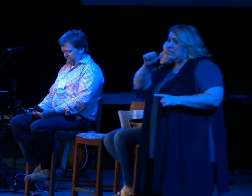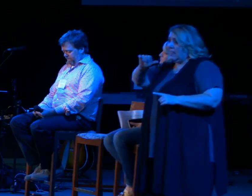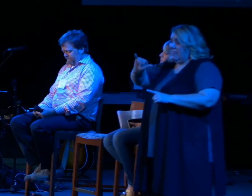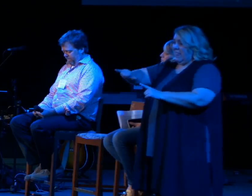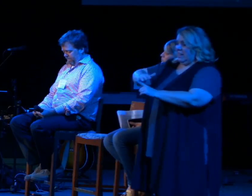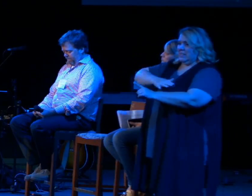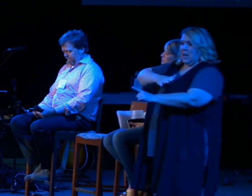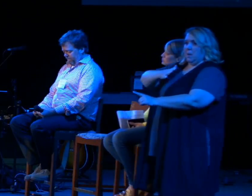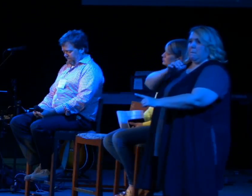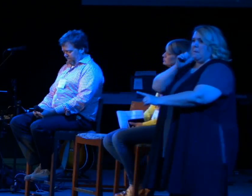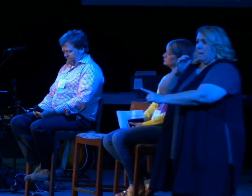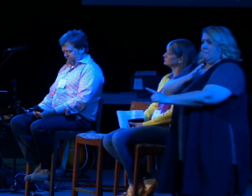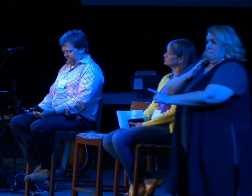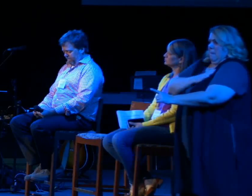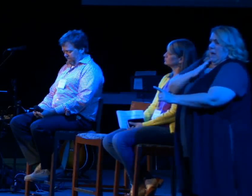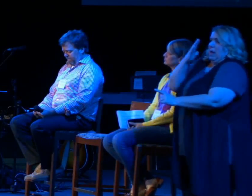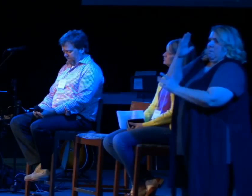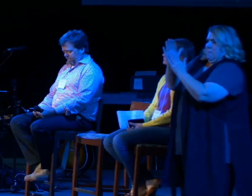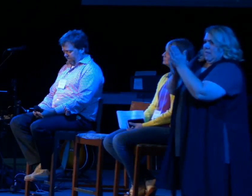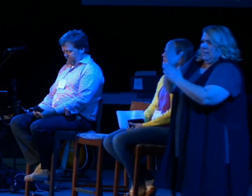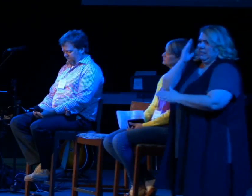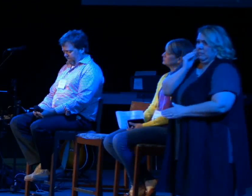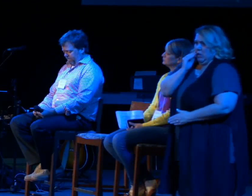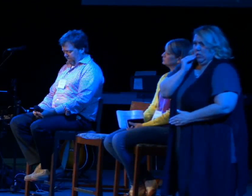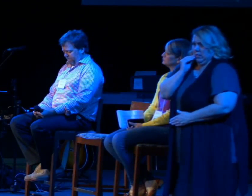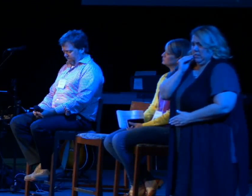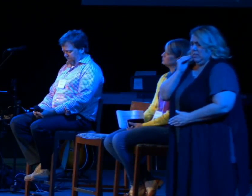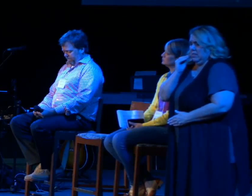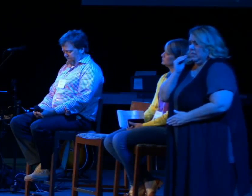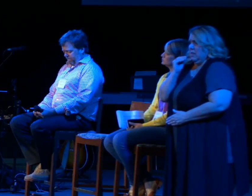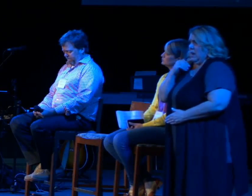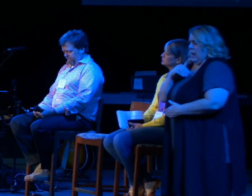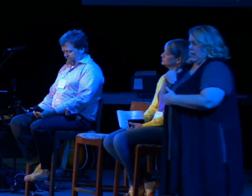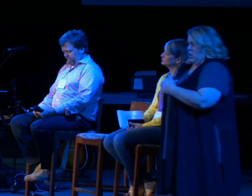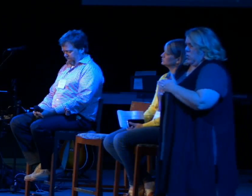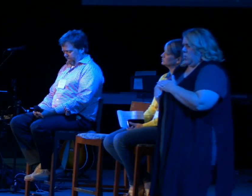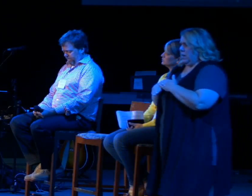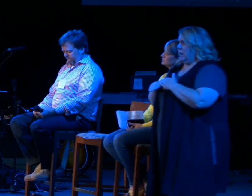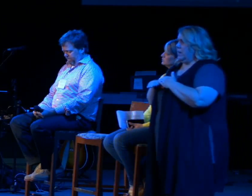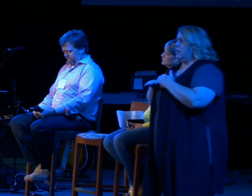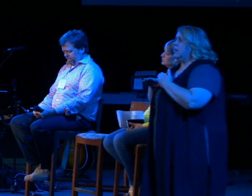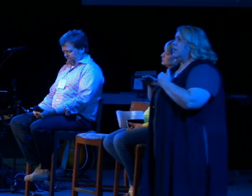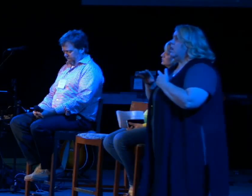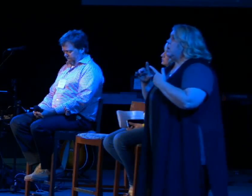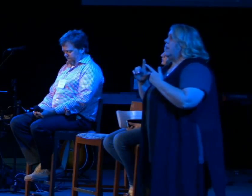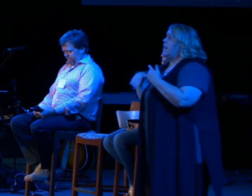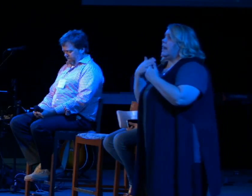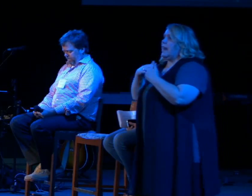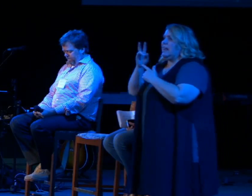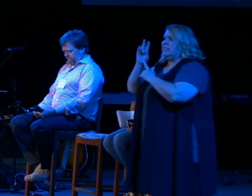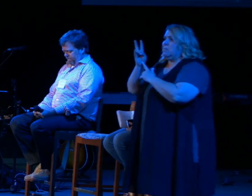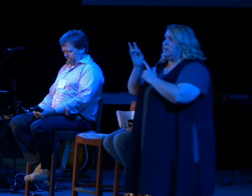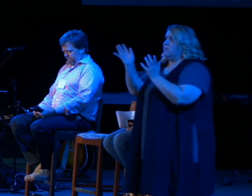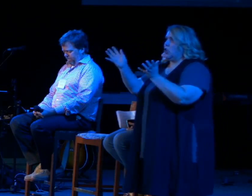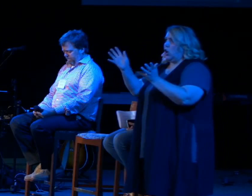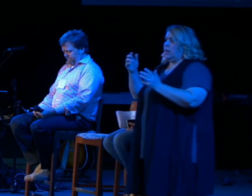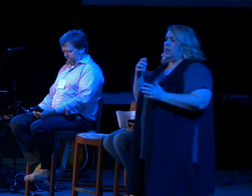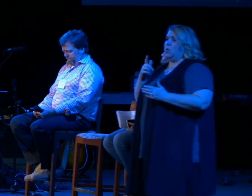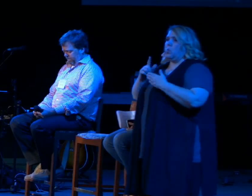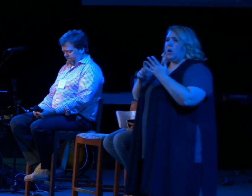experience. You understand? And I feel like what I want to say to frame the next 7 minutes of talking to